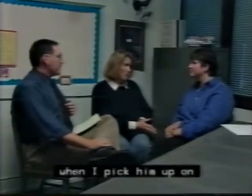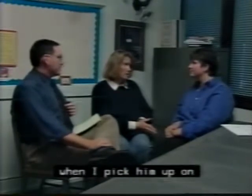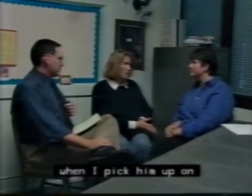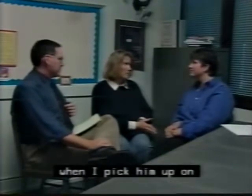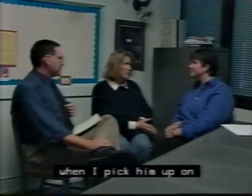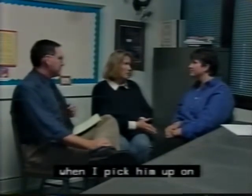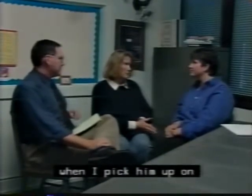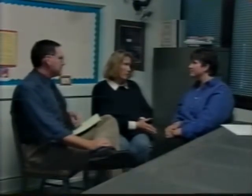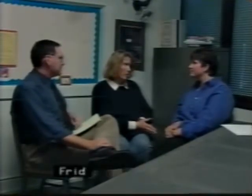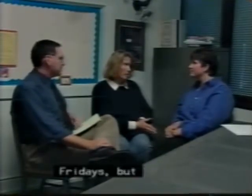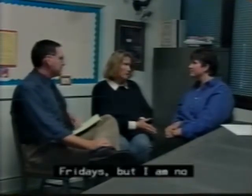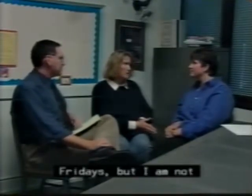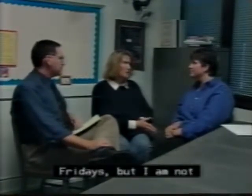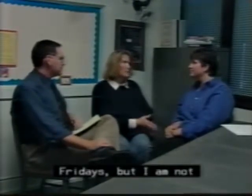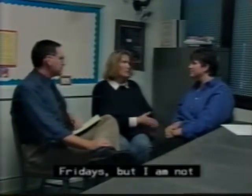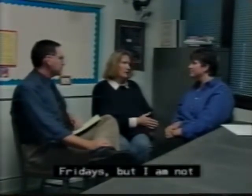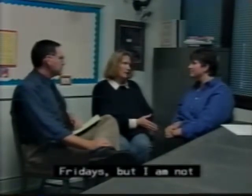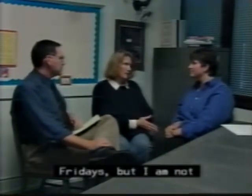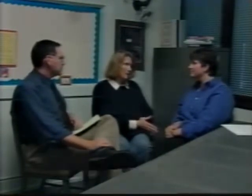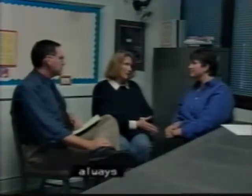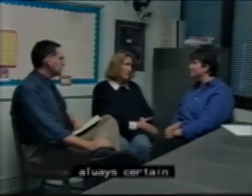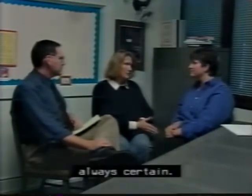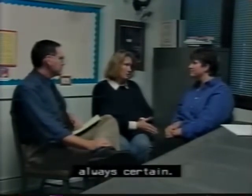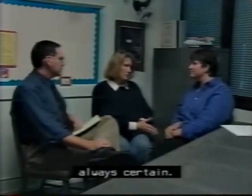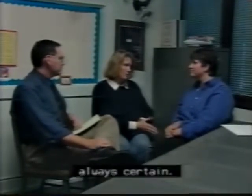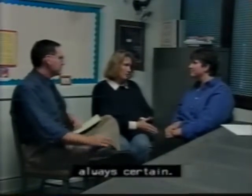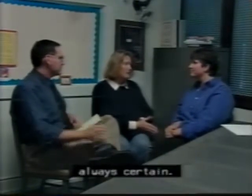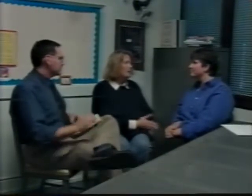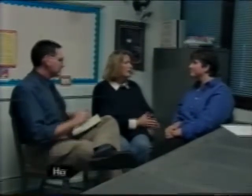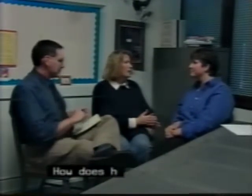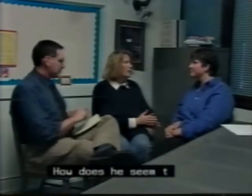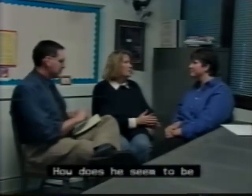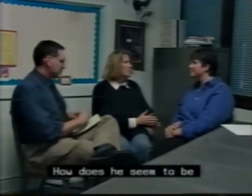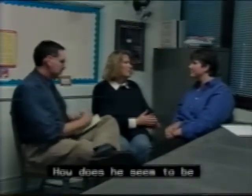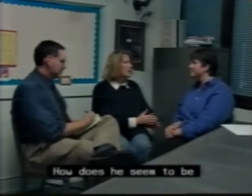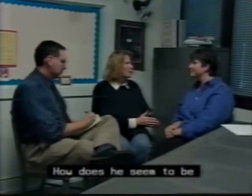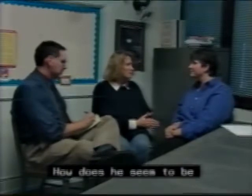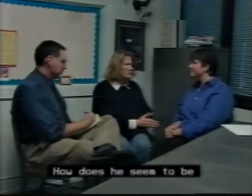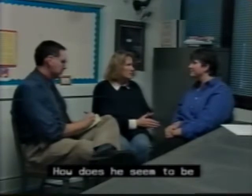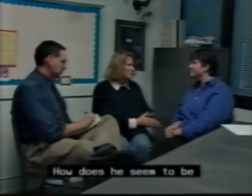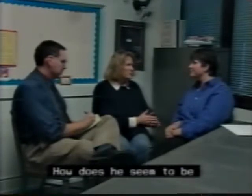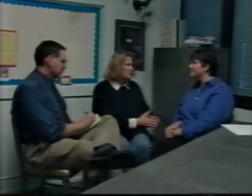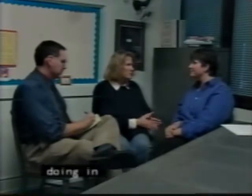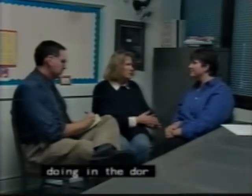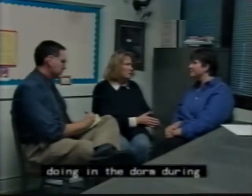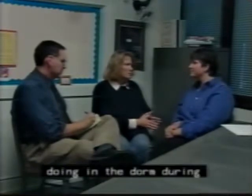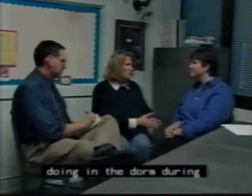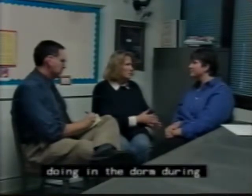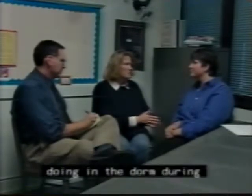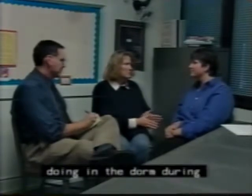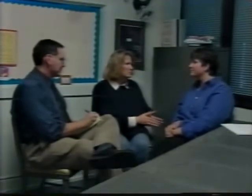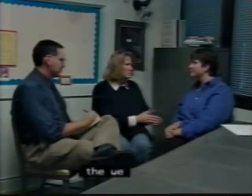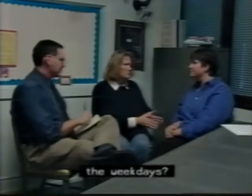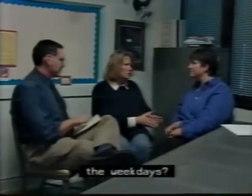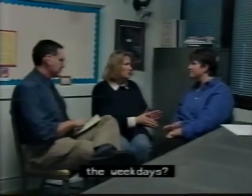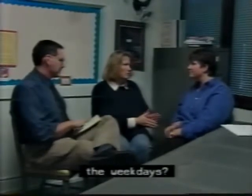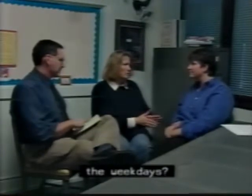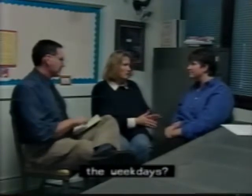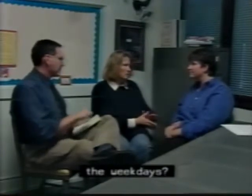I pick him up on Fridays, but I am not always certain. How does he seem to be doing in the dorm during the weekdays?